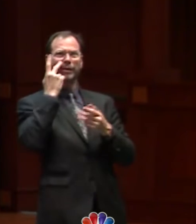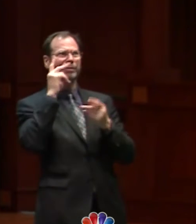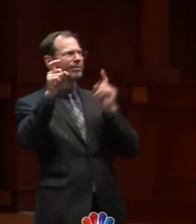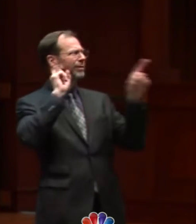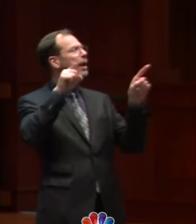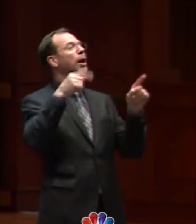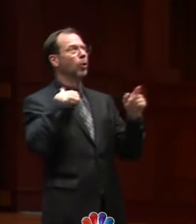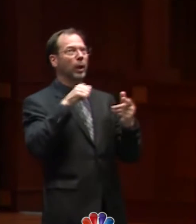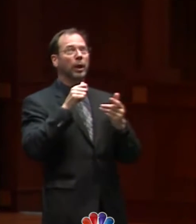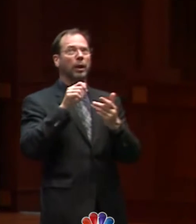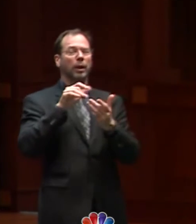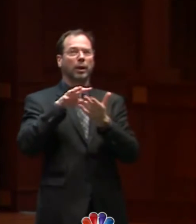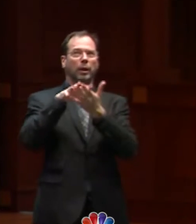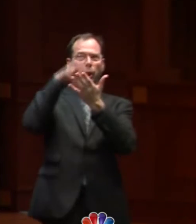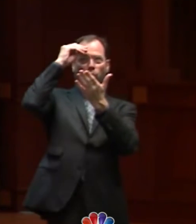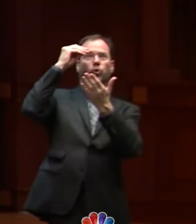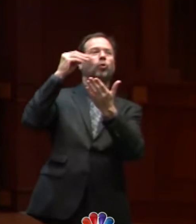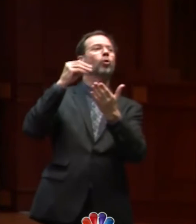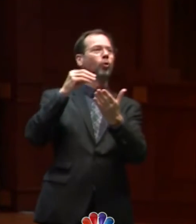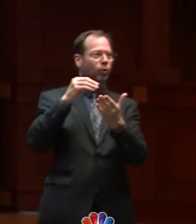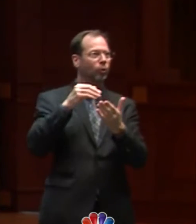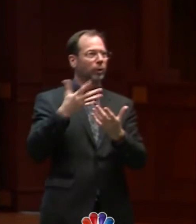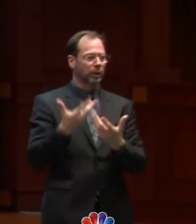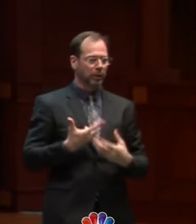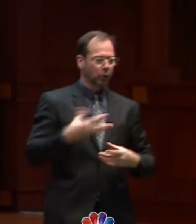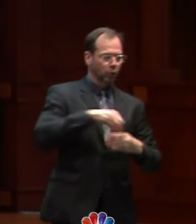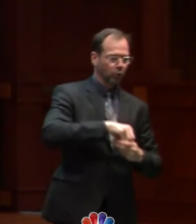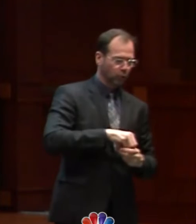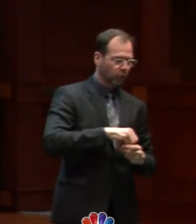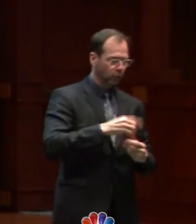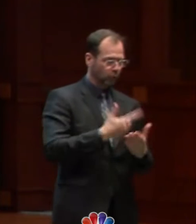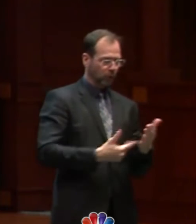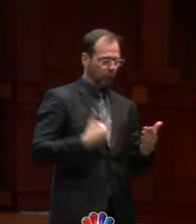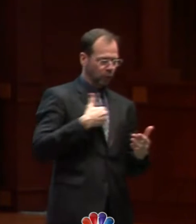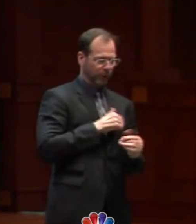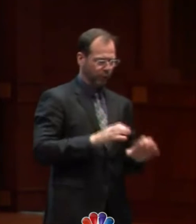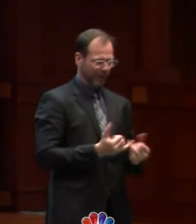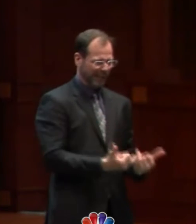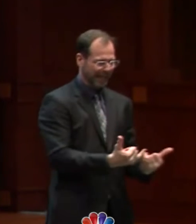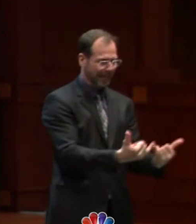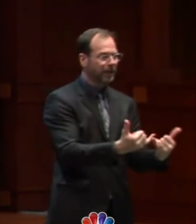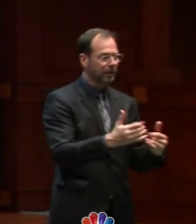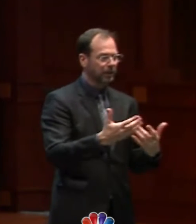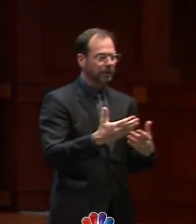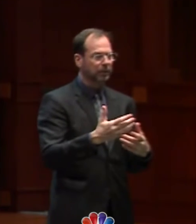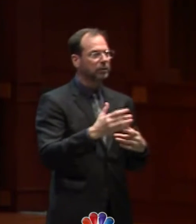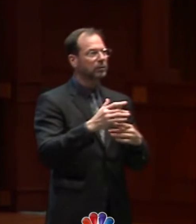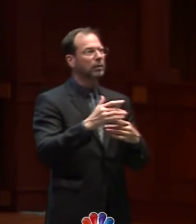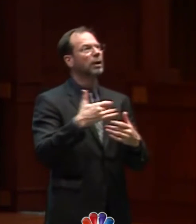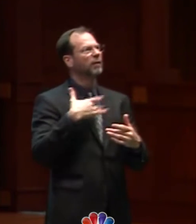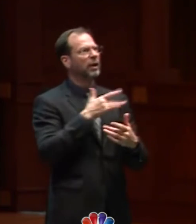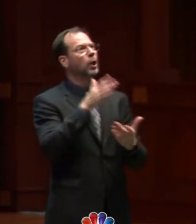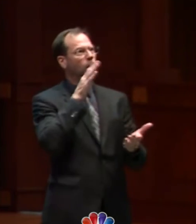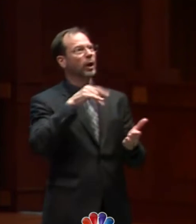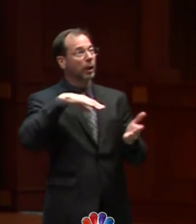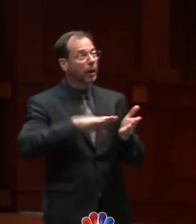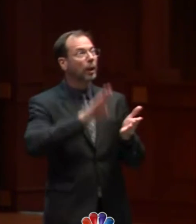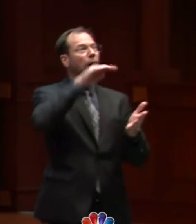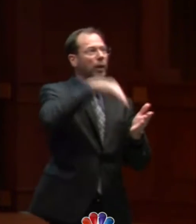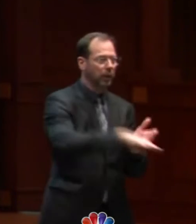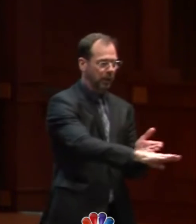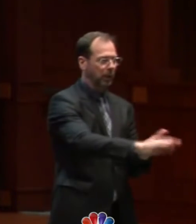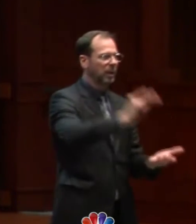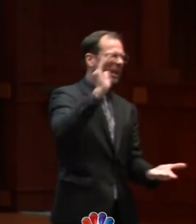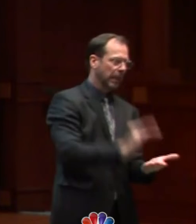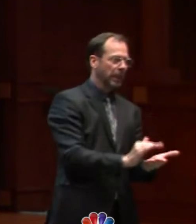as the commissioner has said, to incorporate these practices that I I believe, is going to blunt the curve significantly,